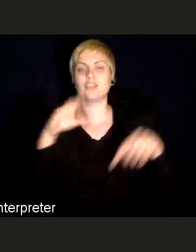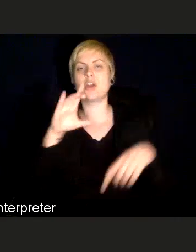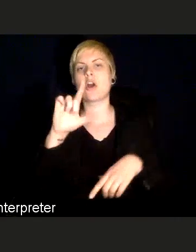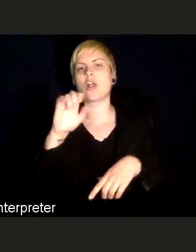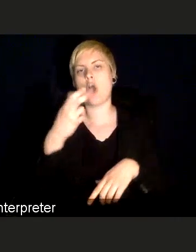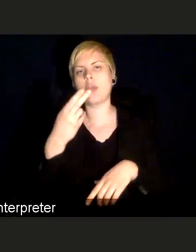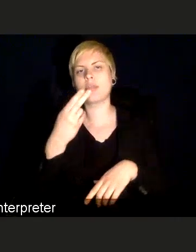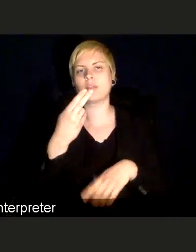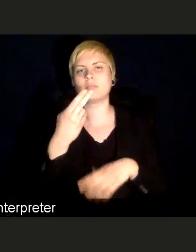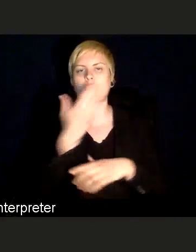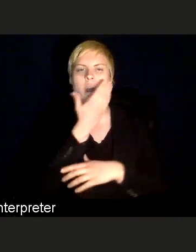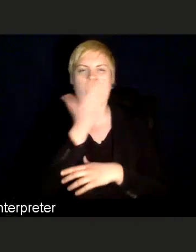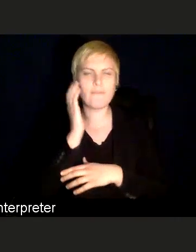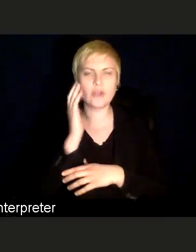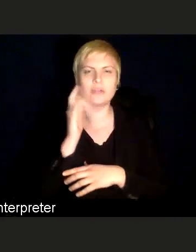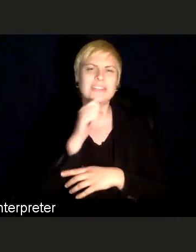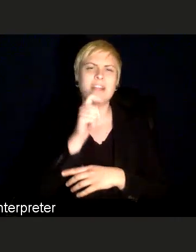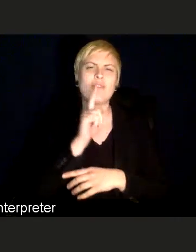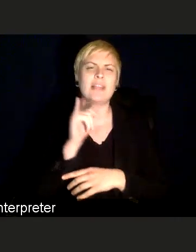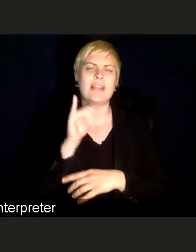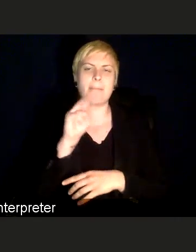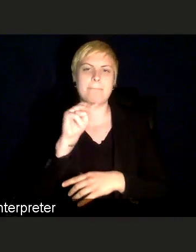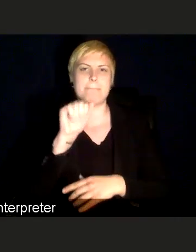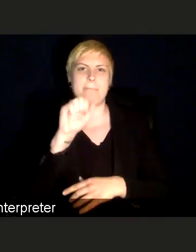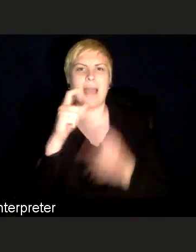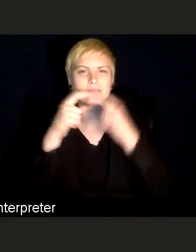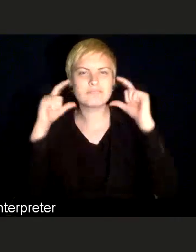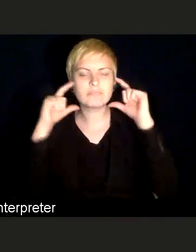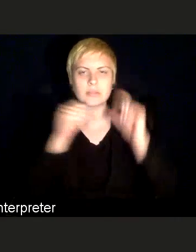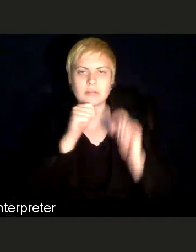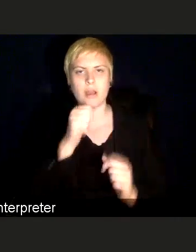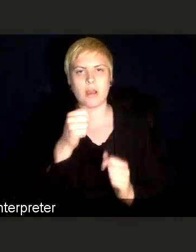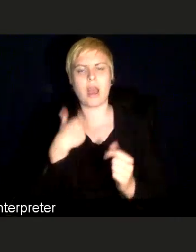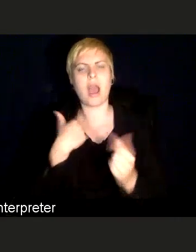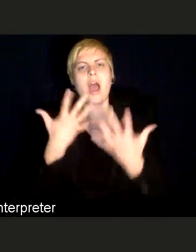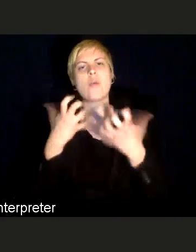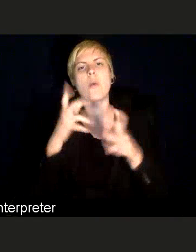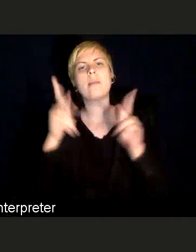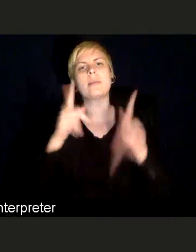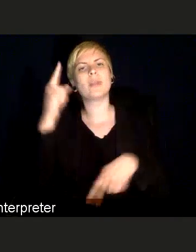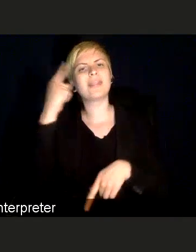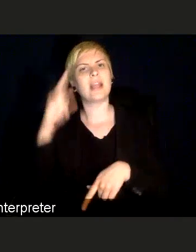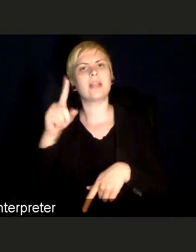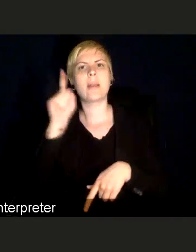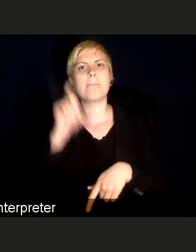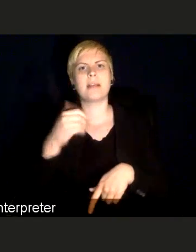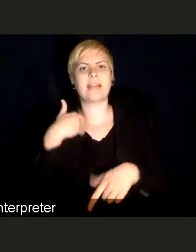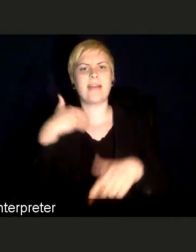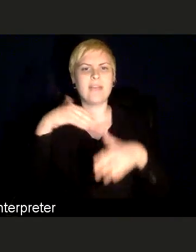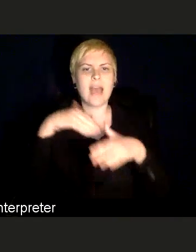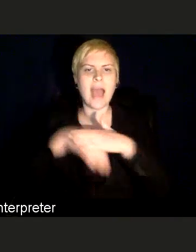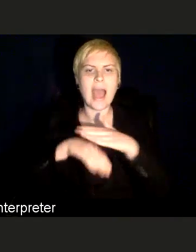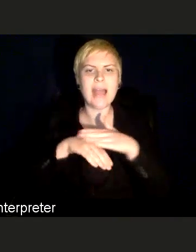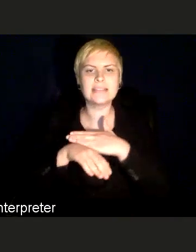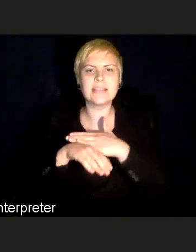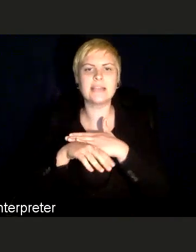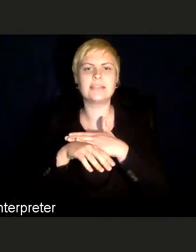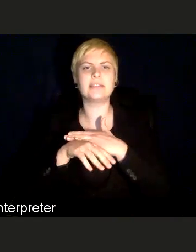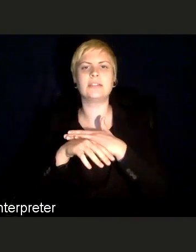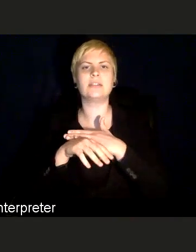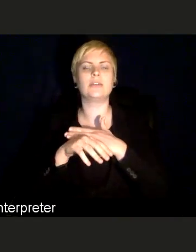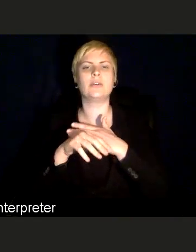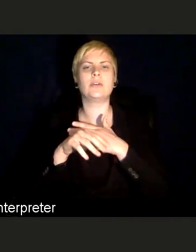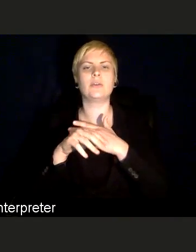covering, not necessarily a cloth mask. I don't want folks to think that they need to have access to sew something or try to find a